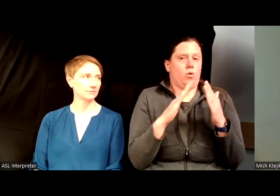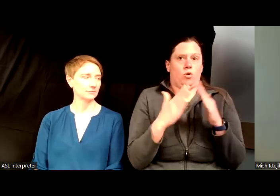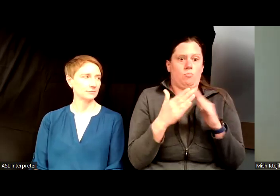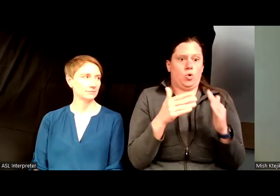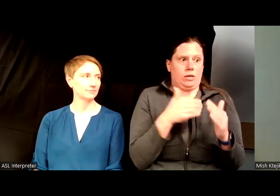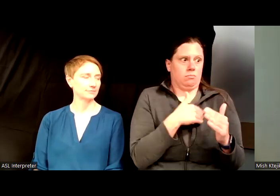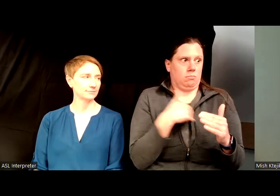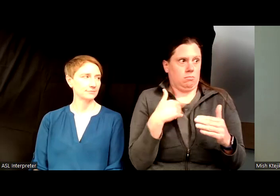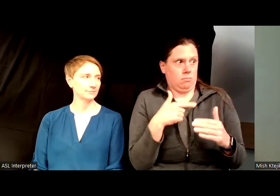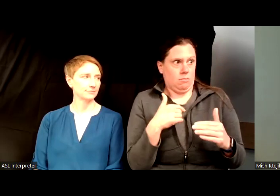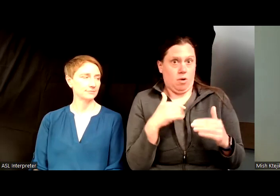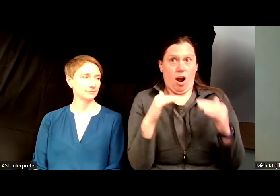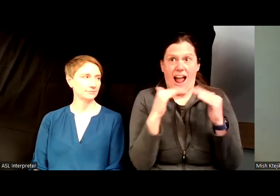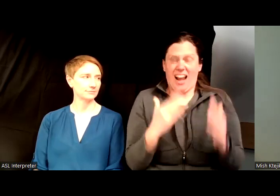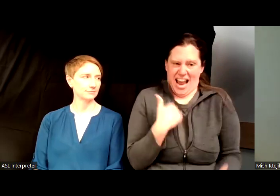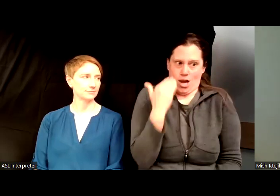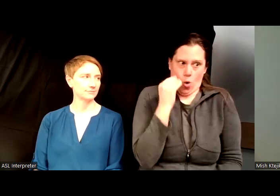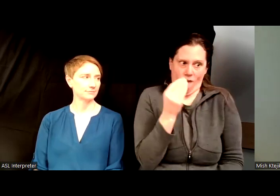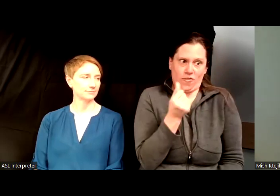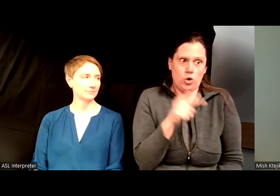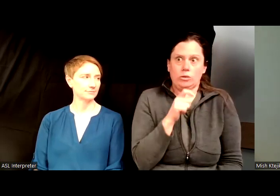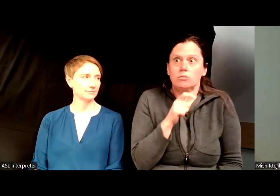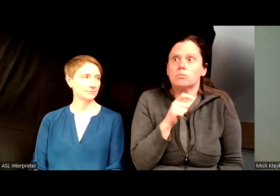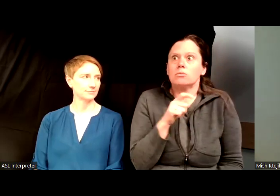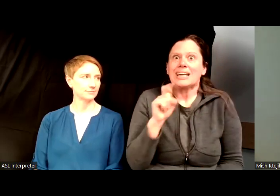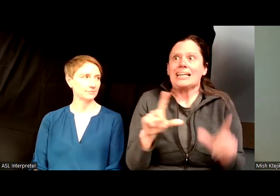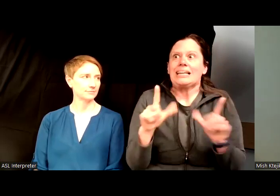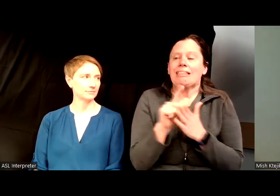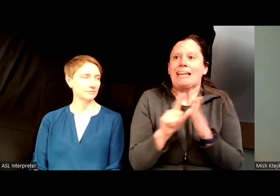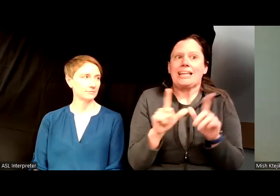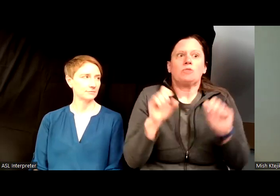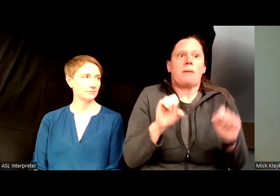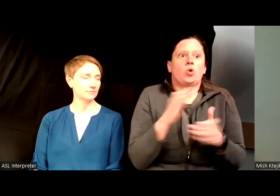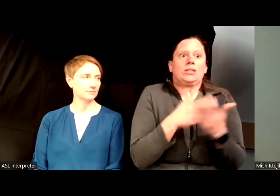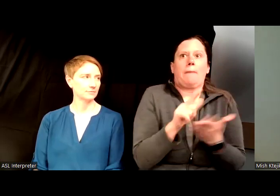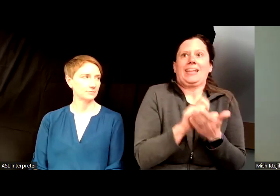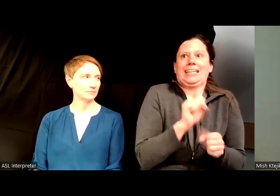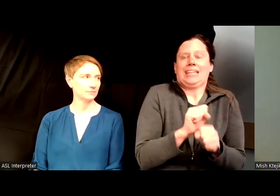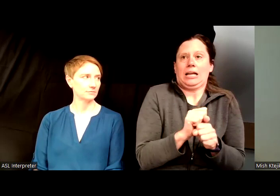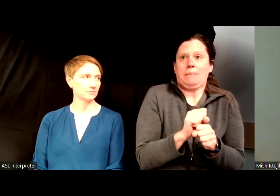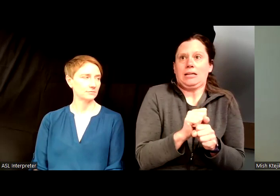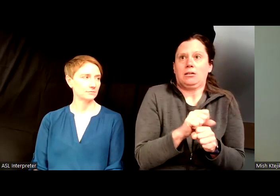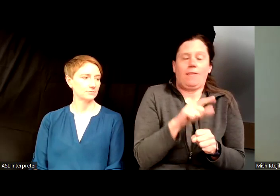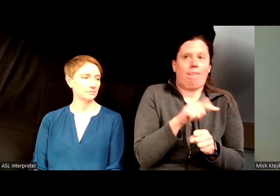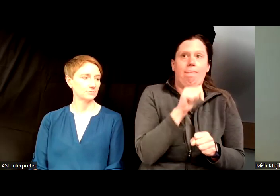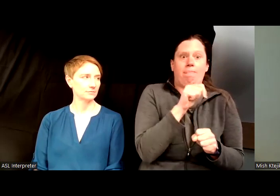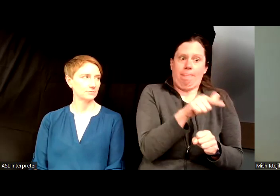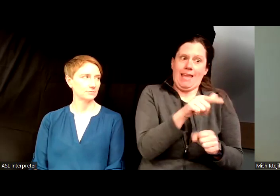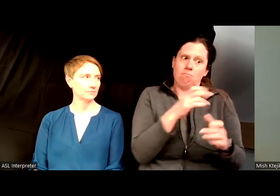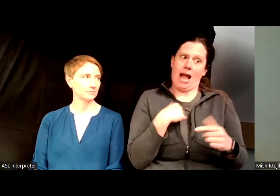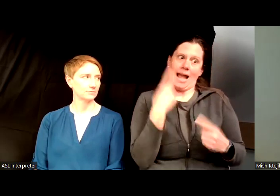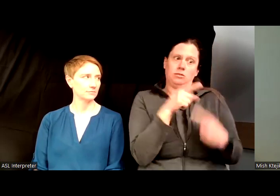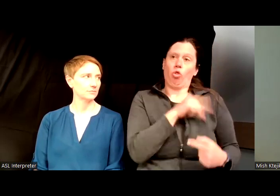start because a lot of the members and people out in the community think, ooh, you need a